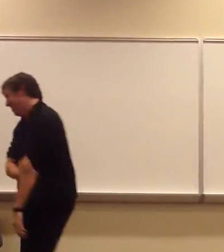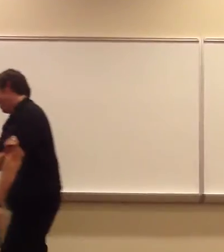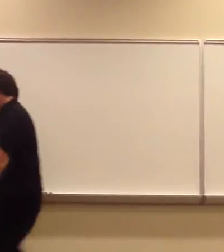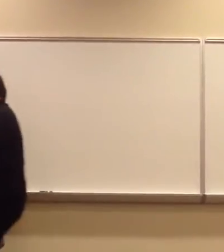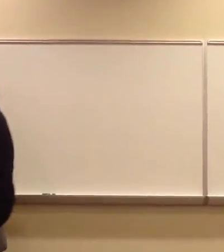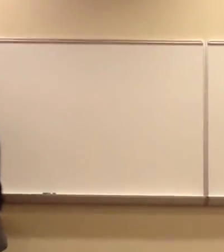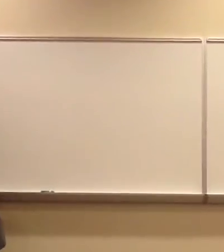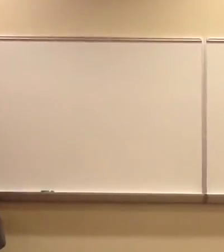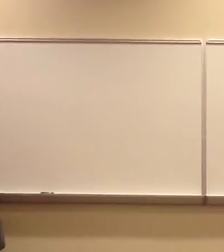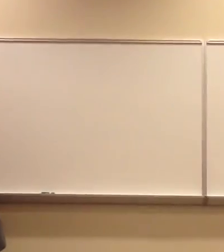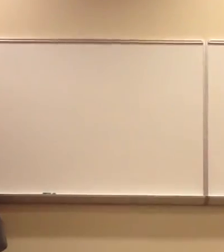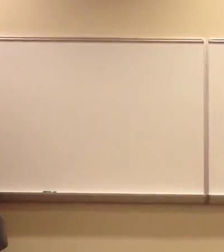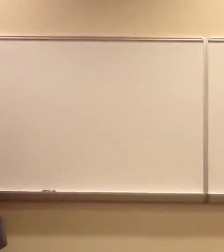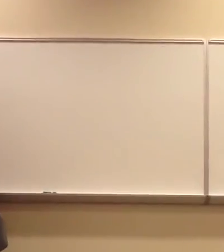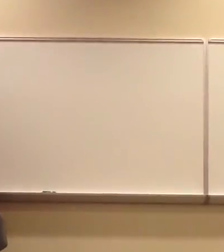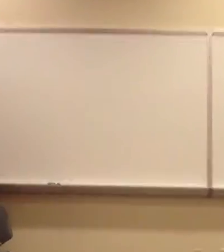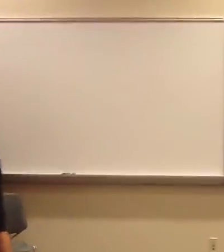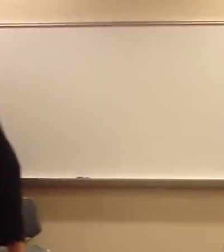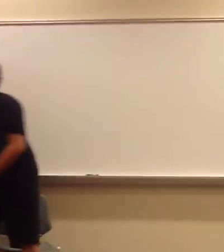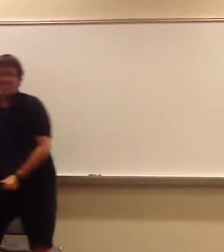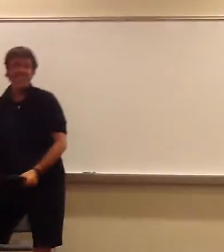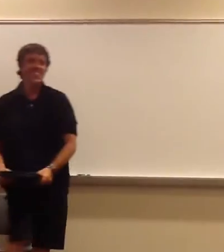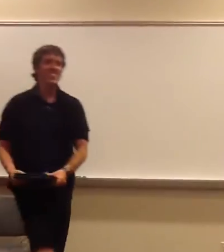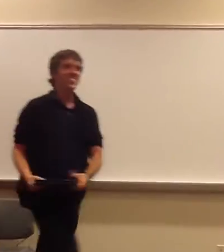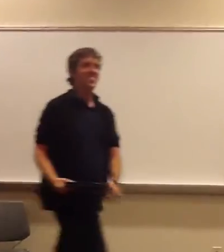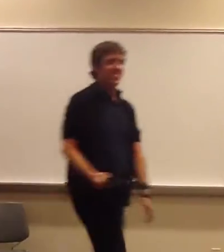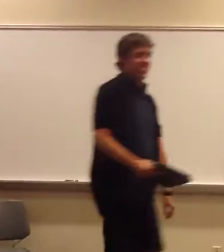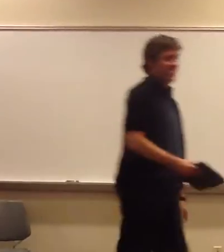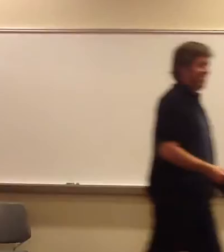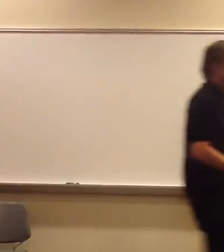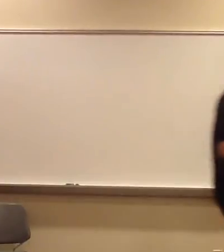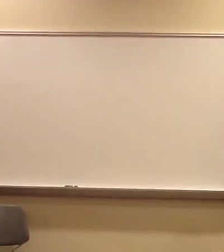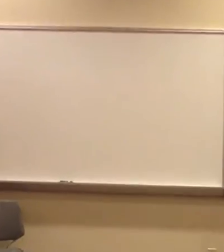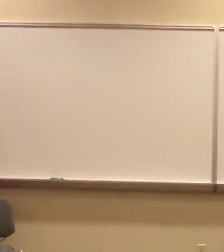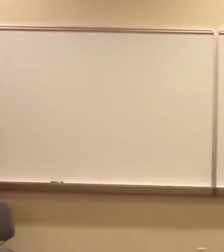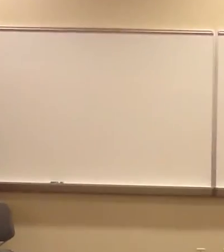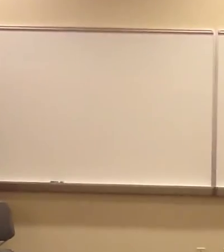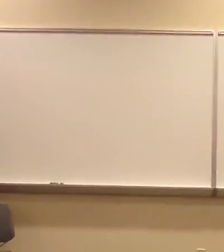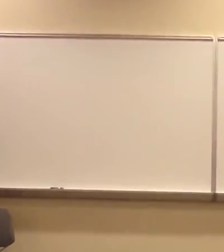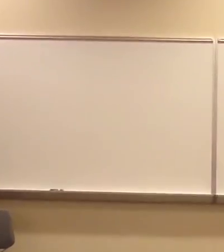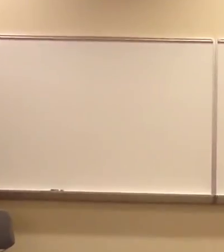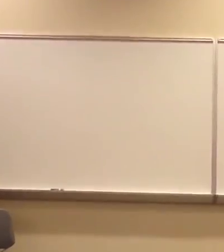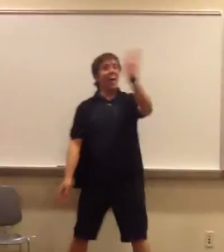to help us provide services that are so greatly needed in our community. Thank you for your time and attention.